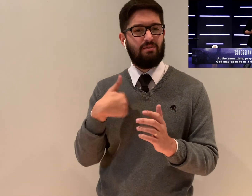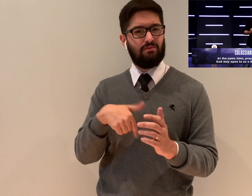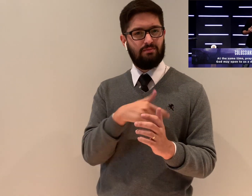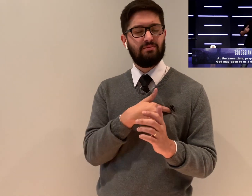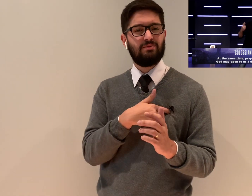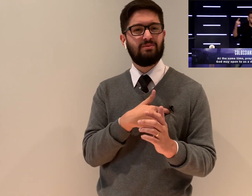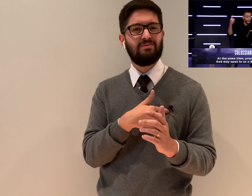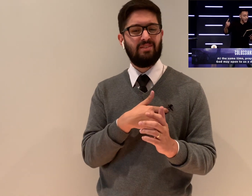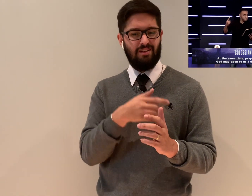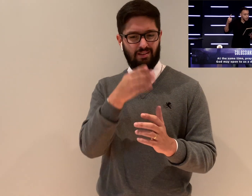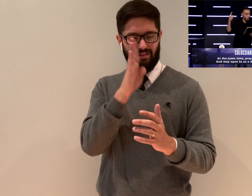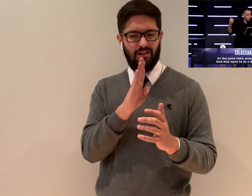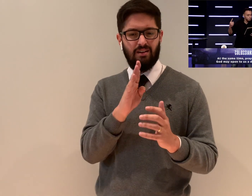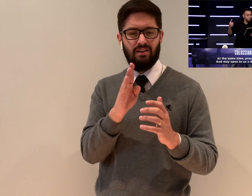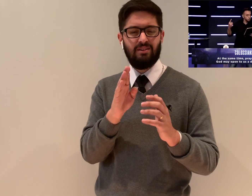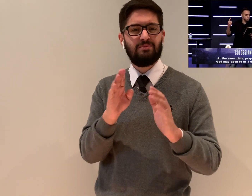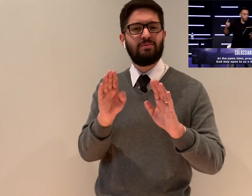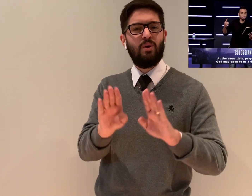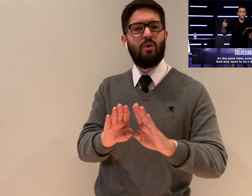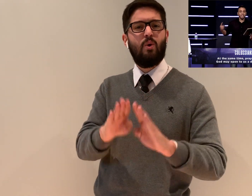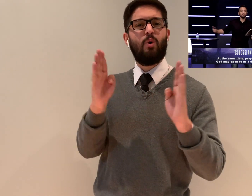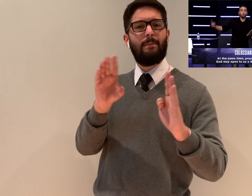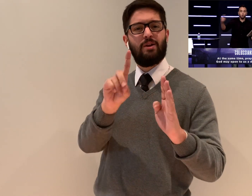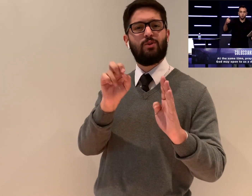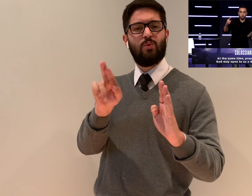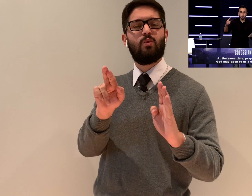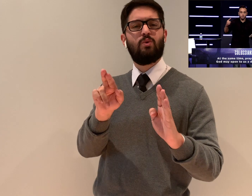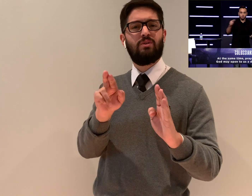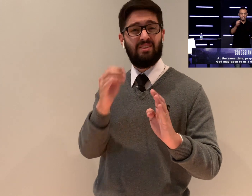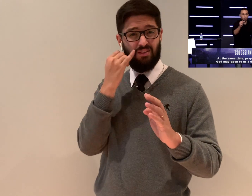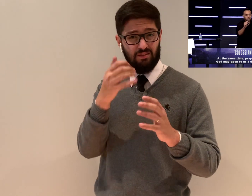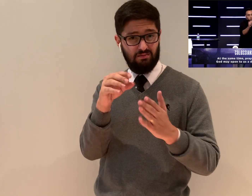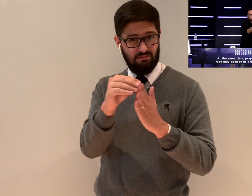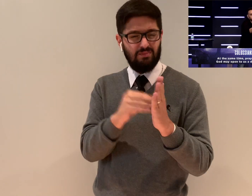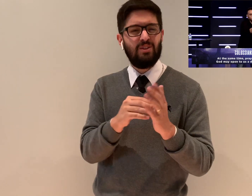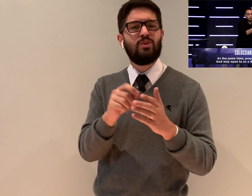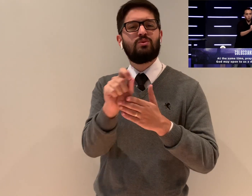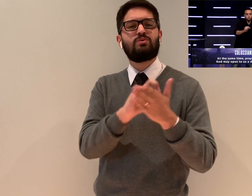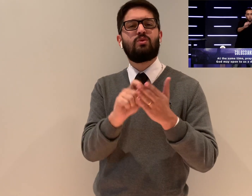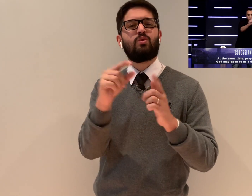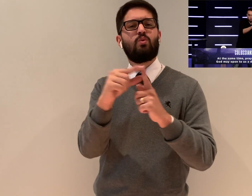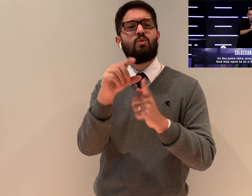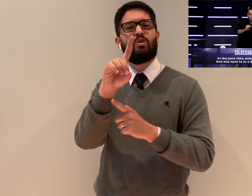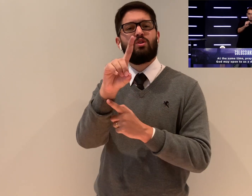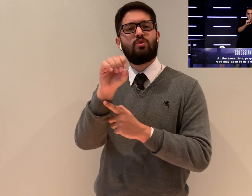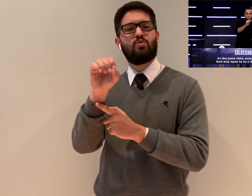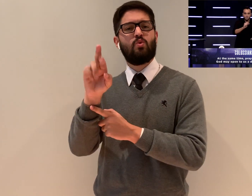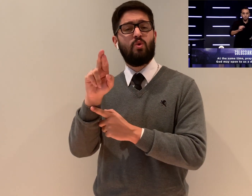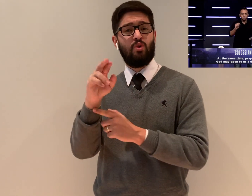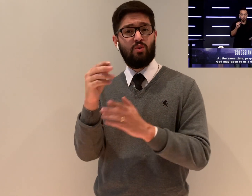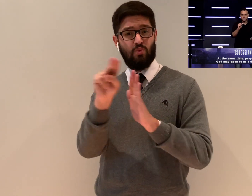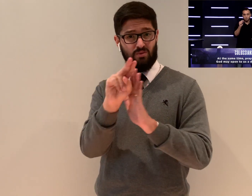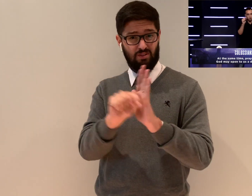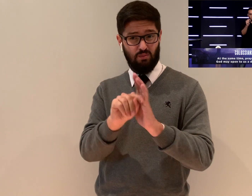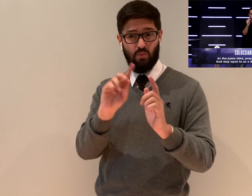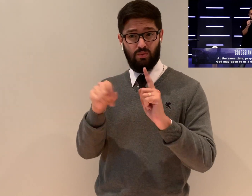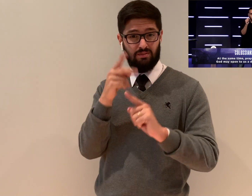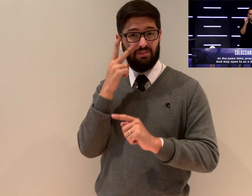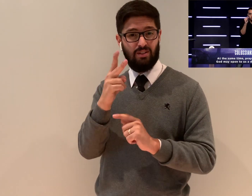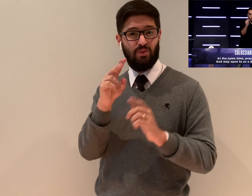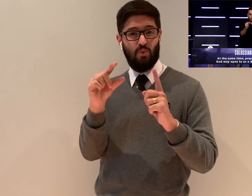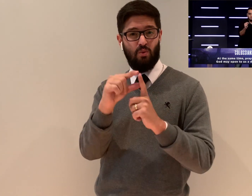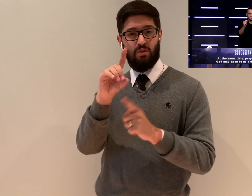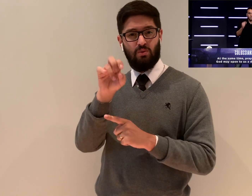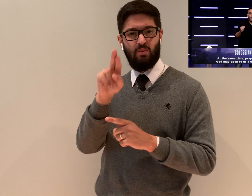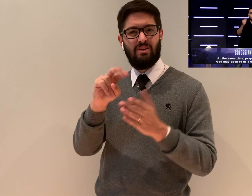us that God may open to us a door. If you're taking notes, I want you to circle that word door. In the New Testament, whenever you read the